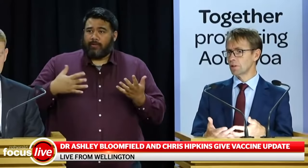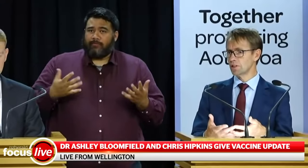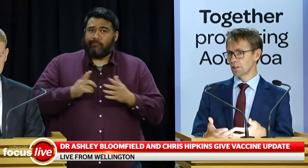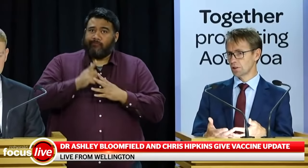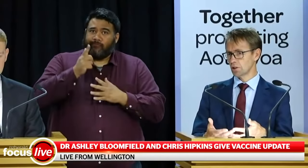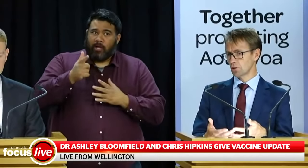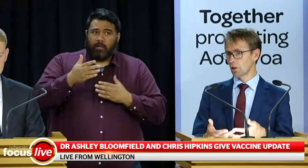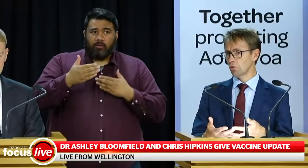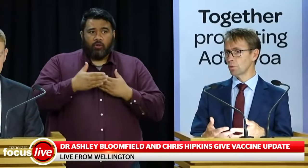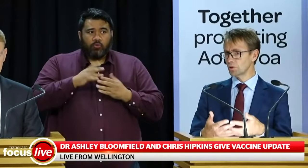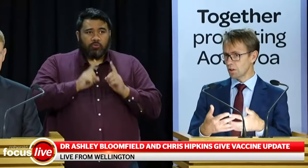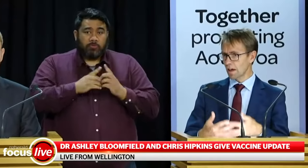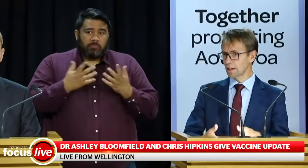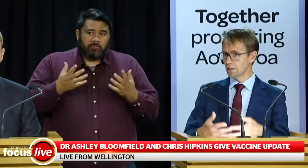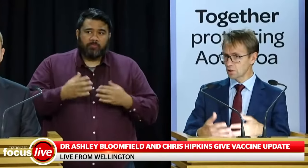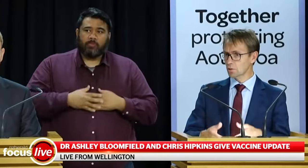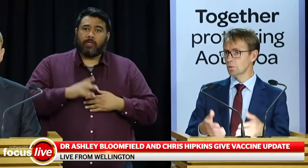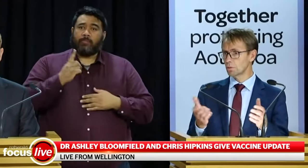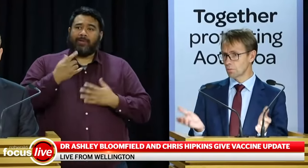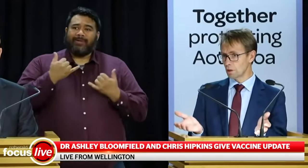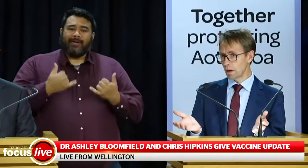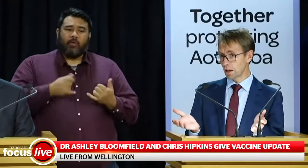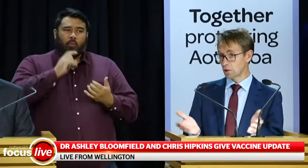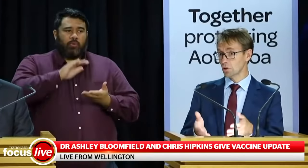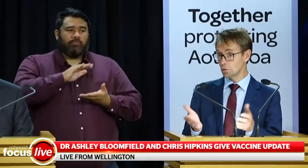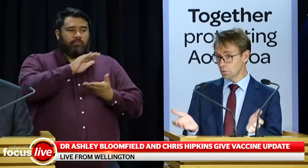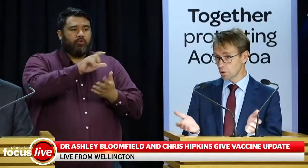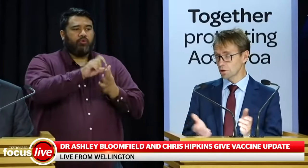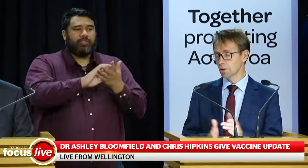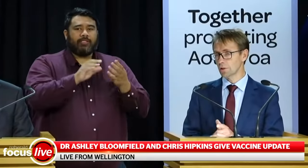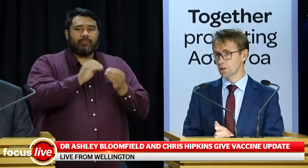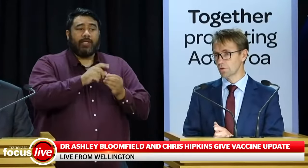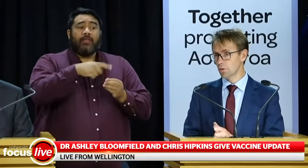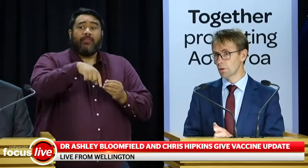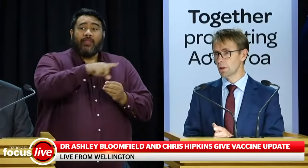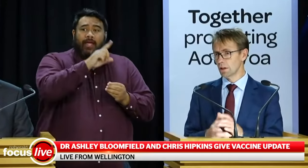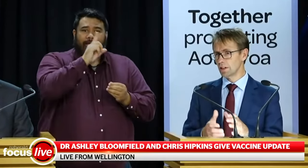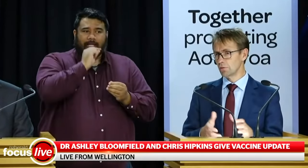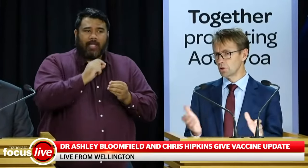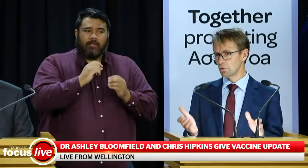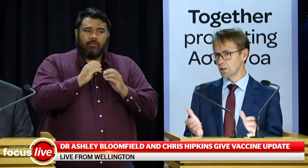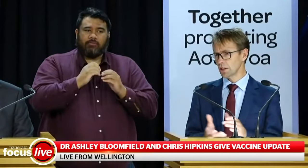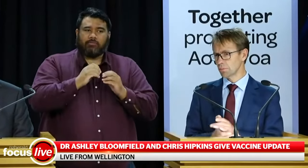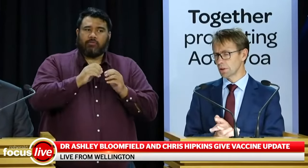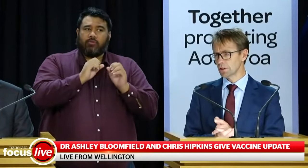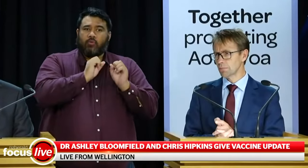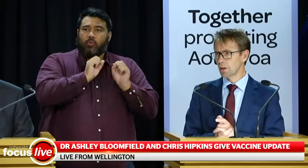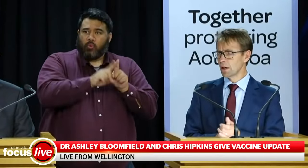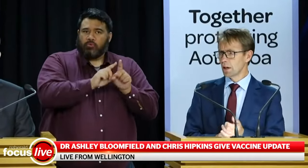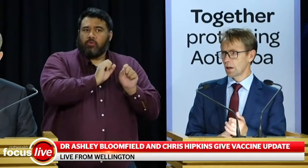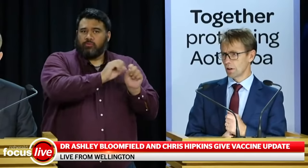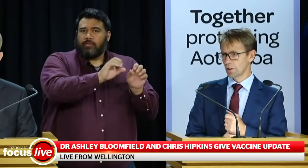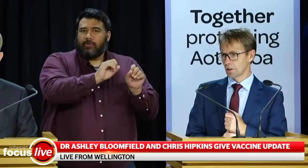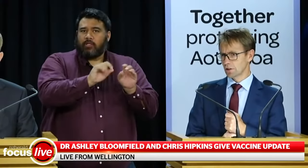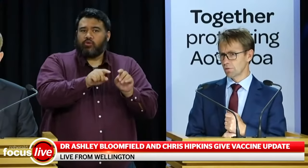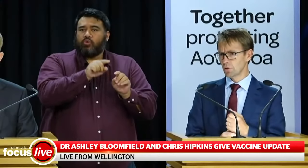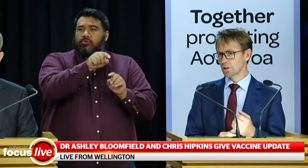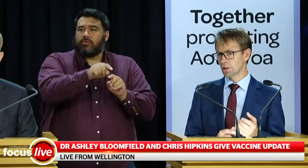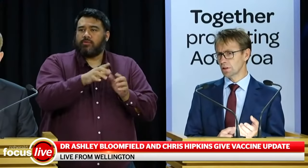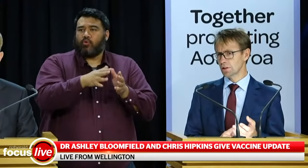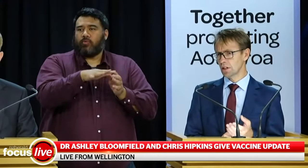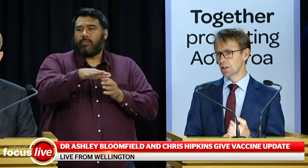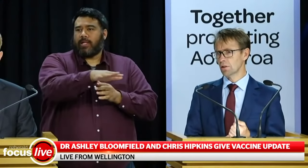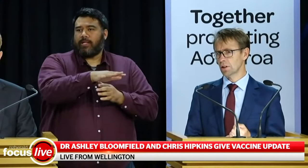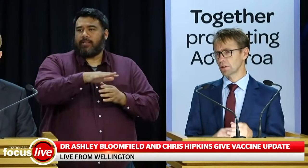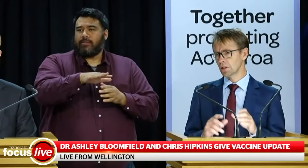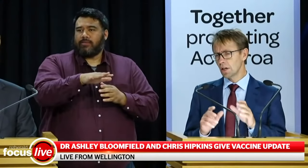bigger deliveries out to district health boards that they can then repackage and do smaller deliveries from individual DHBs. I think that's the first